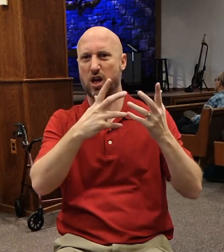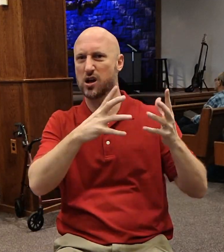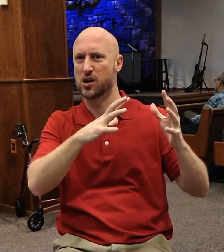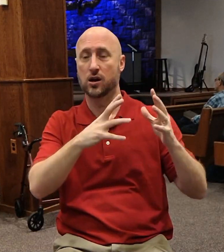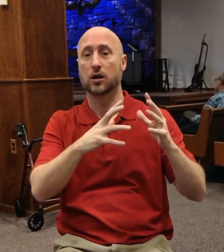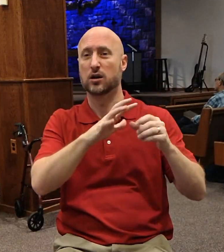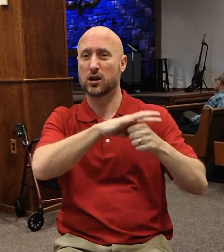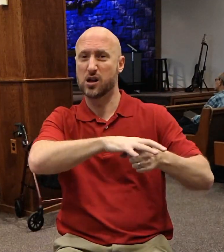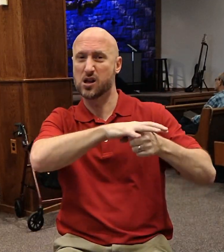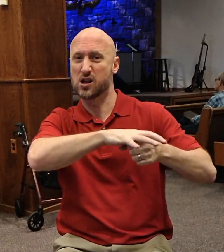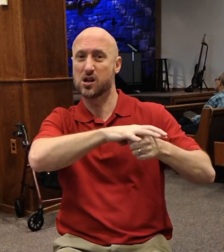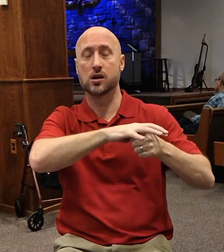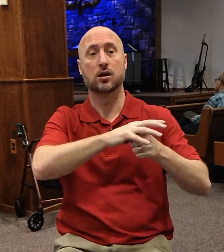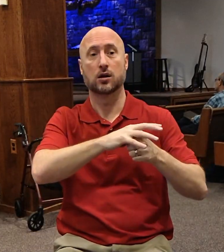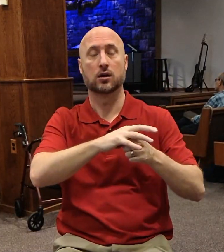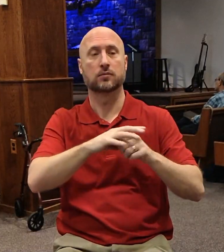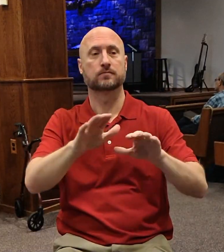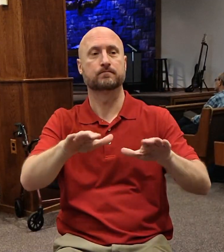little children